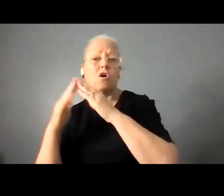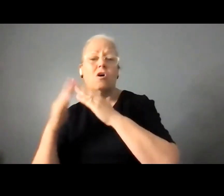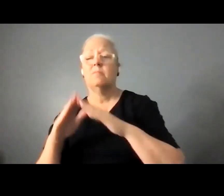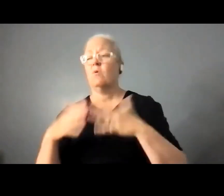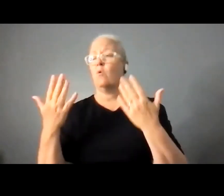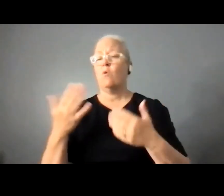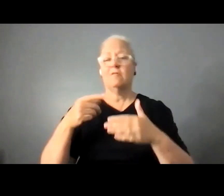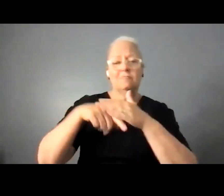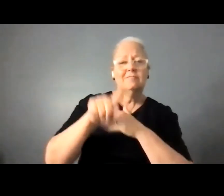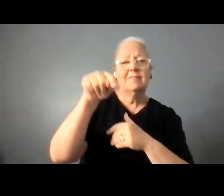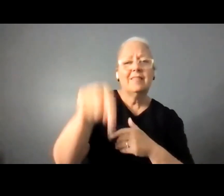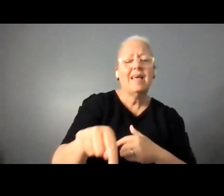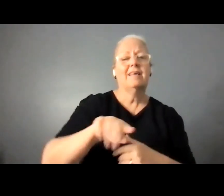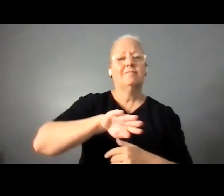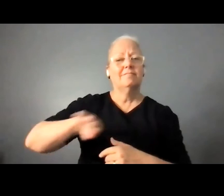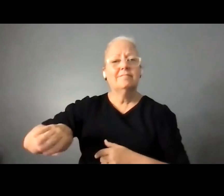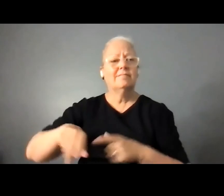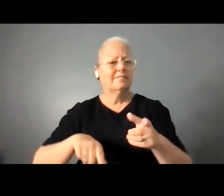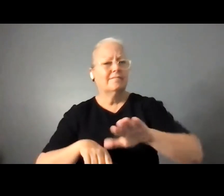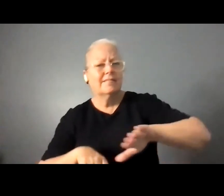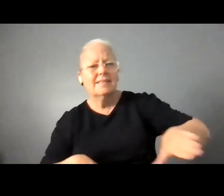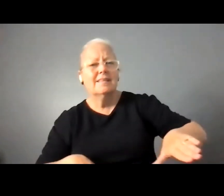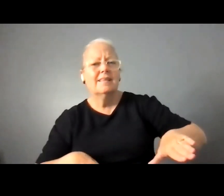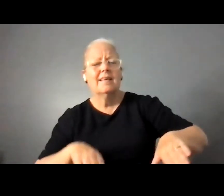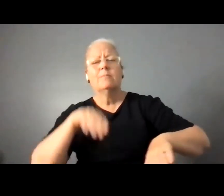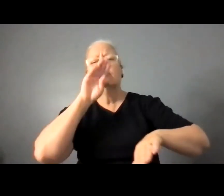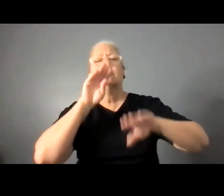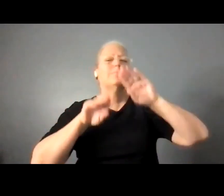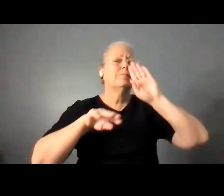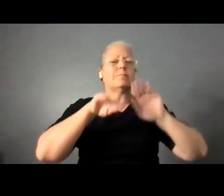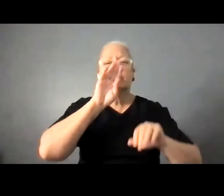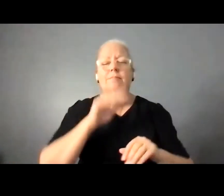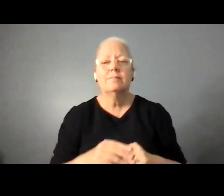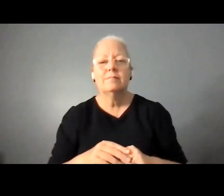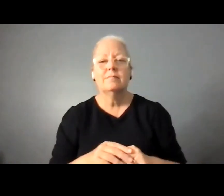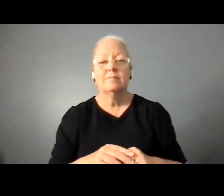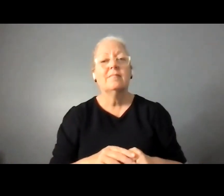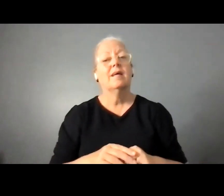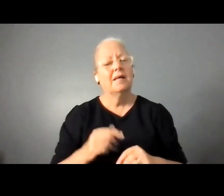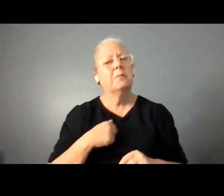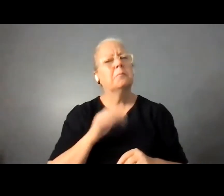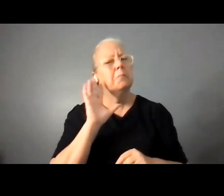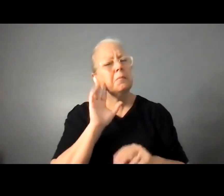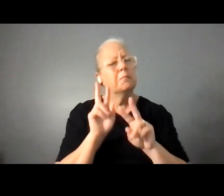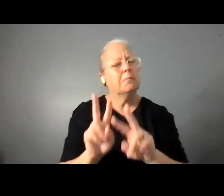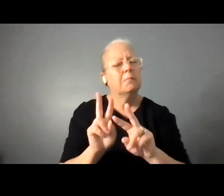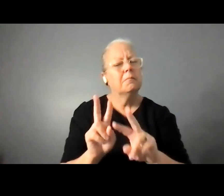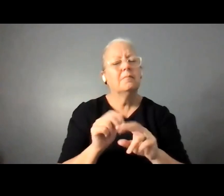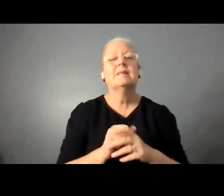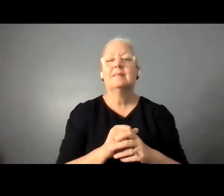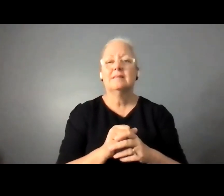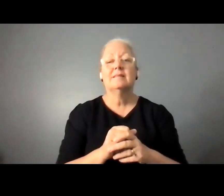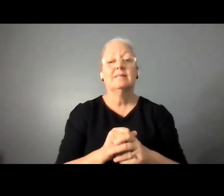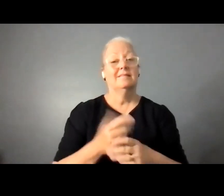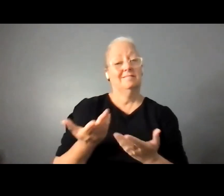And as we've been listening during the whole session, no one deserves to live in a world